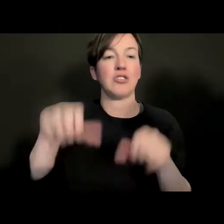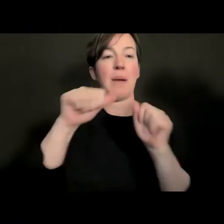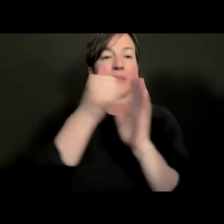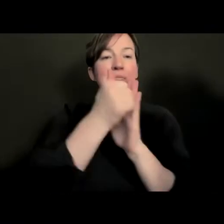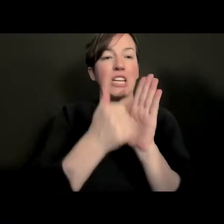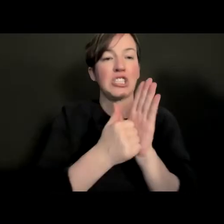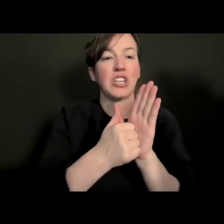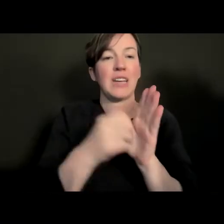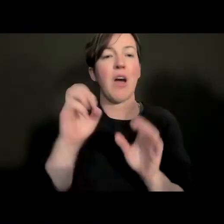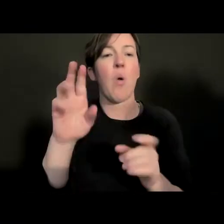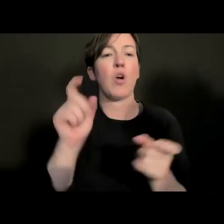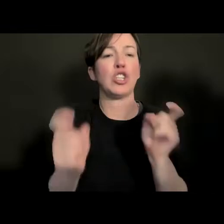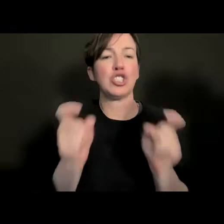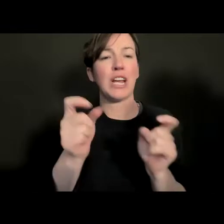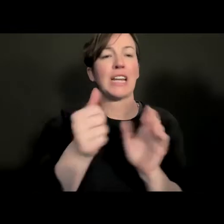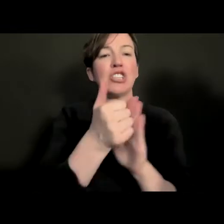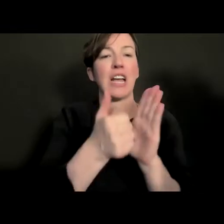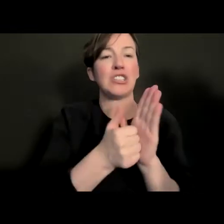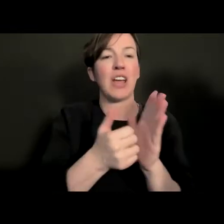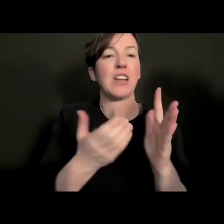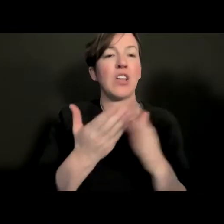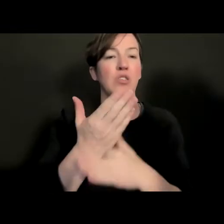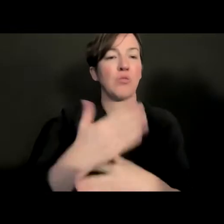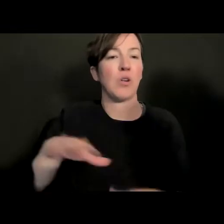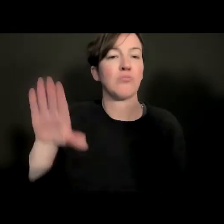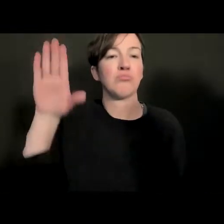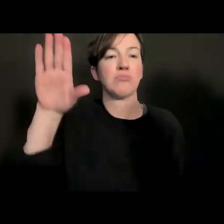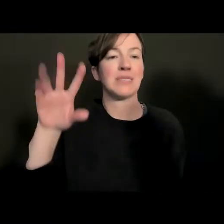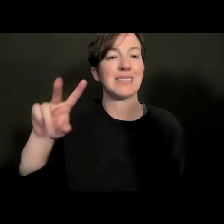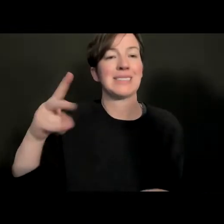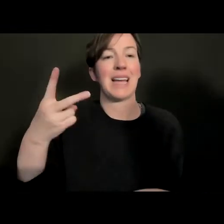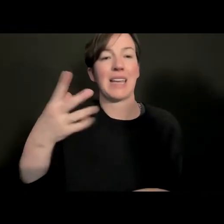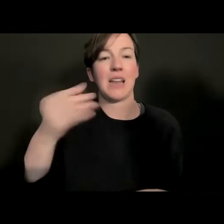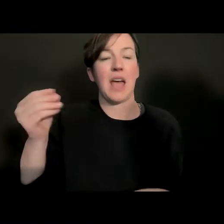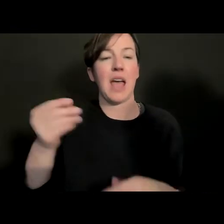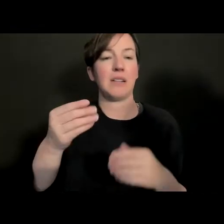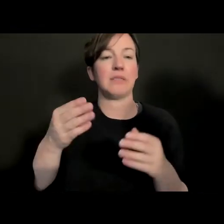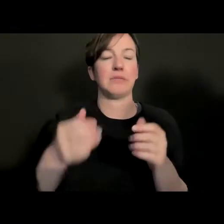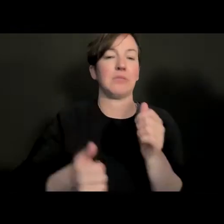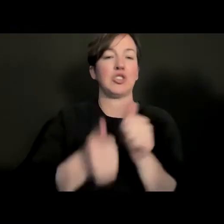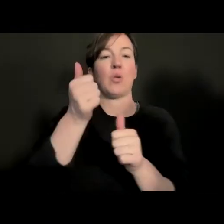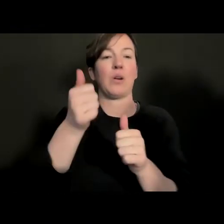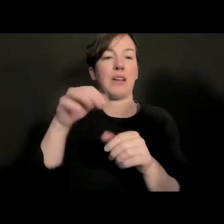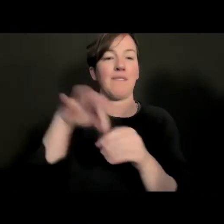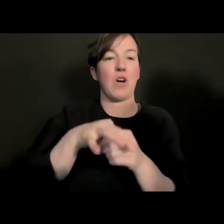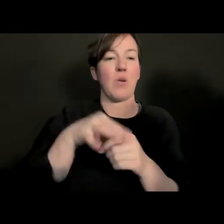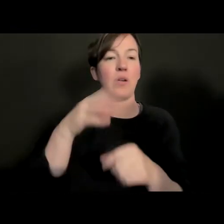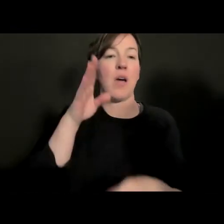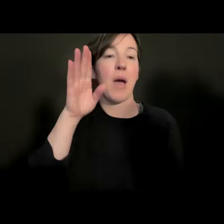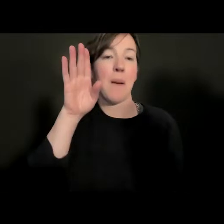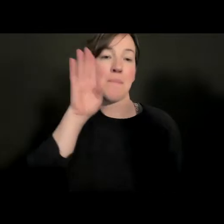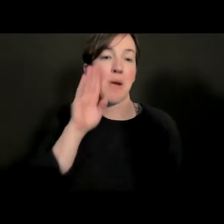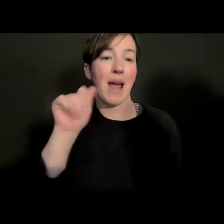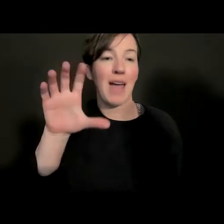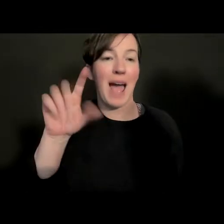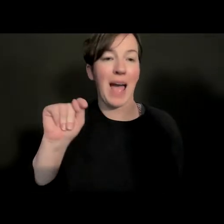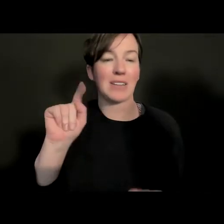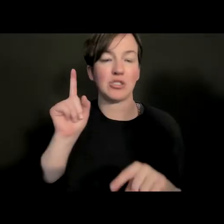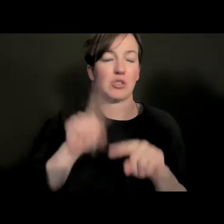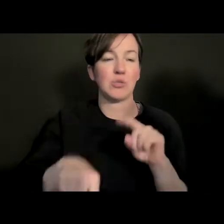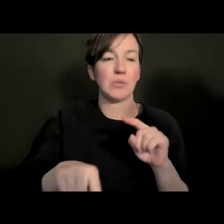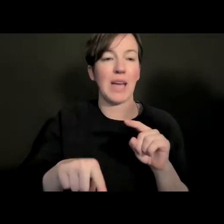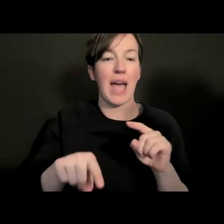a change to the agenda through a motion, second, and majority vote. The Brown Act prohibits any additions to the agenda without